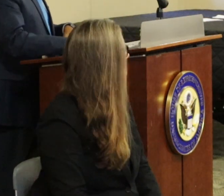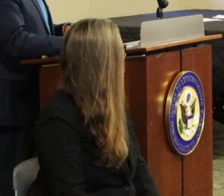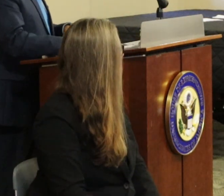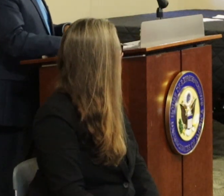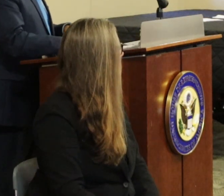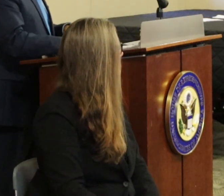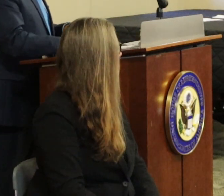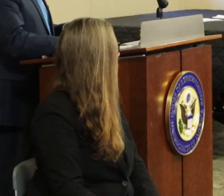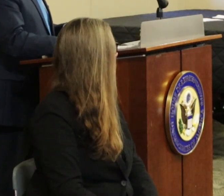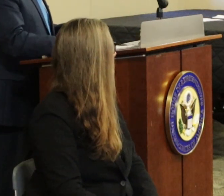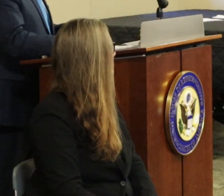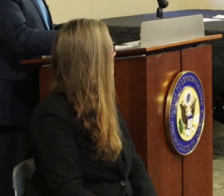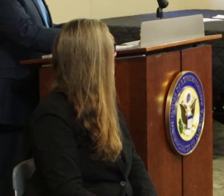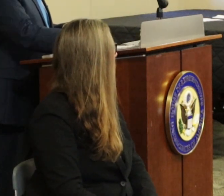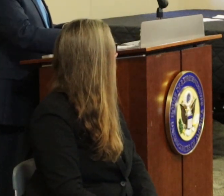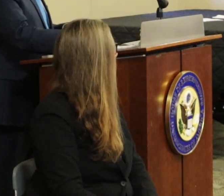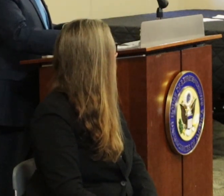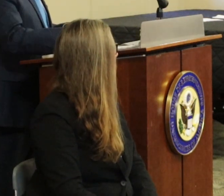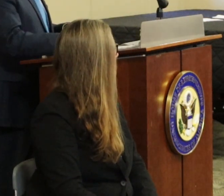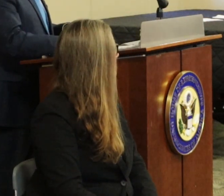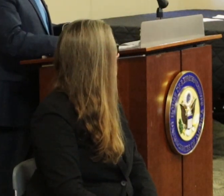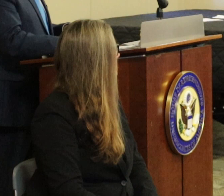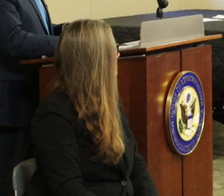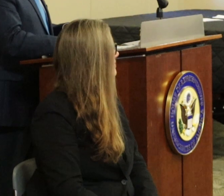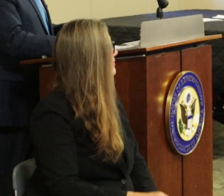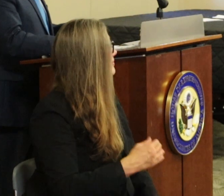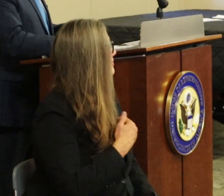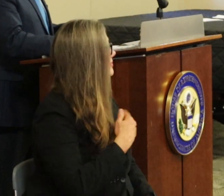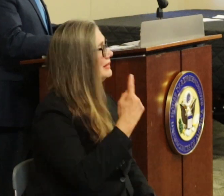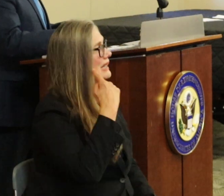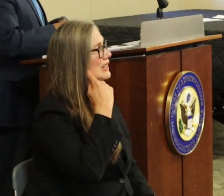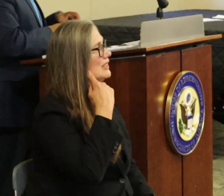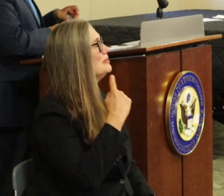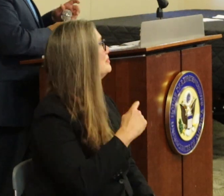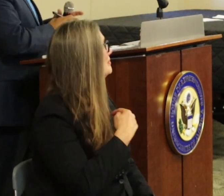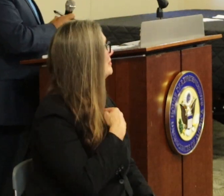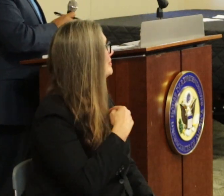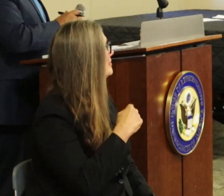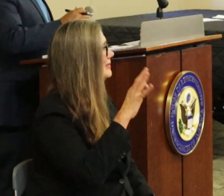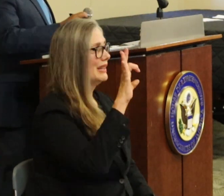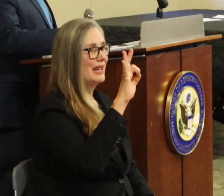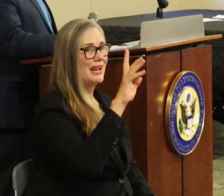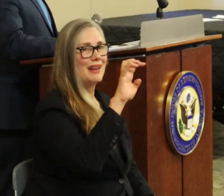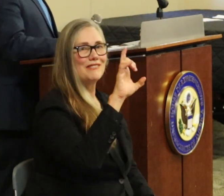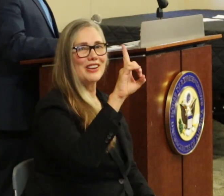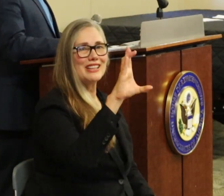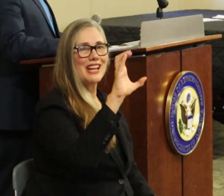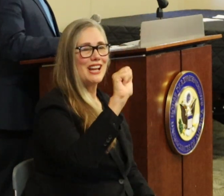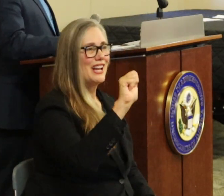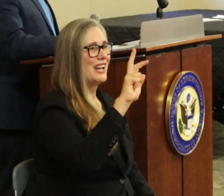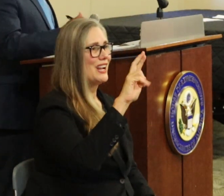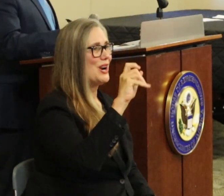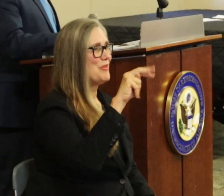I'm Fred. I guess that's not working. I'm Fred Car. Can you hear that? No. Yeah. I'm Fred Carbone. I can talk really